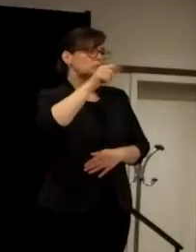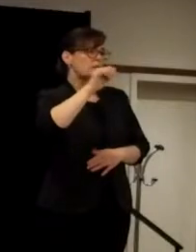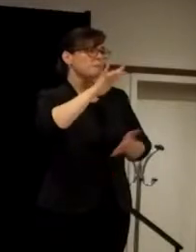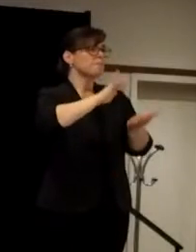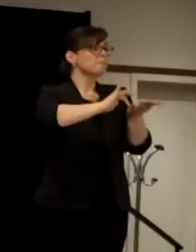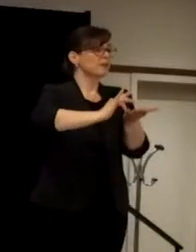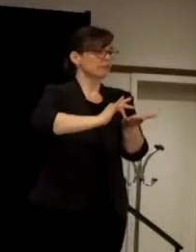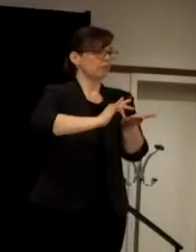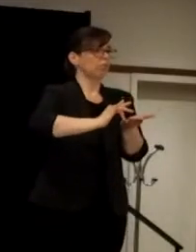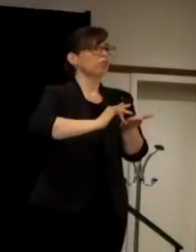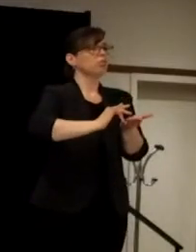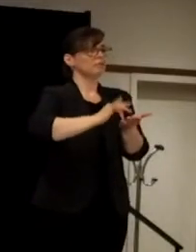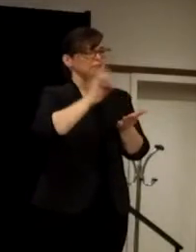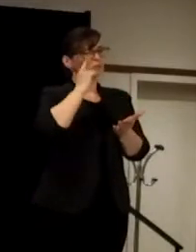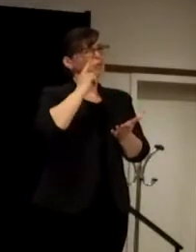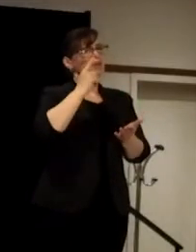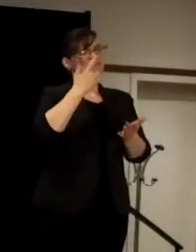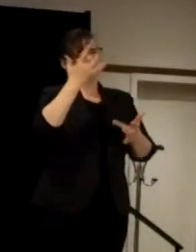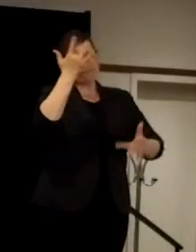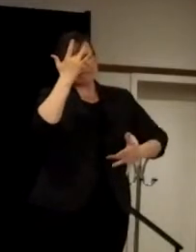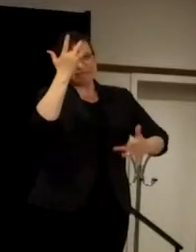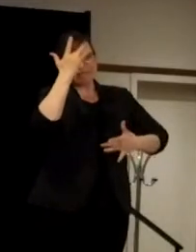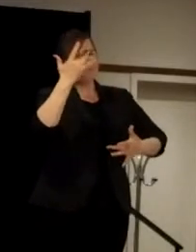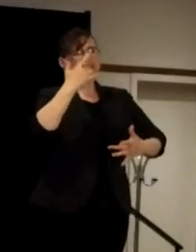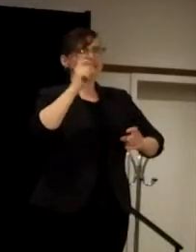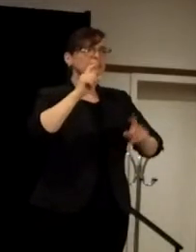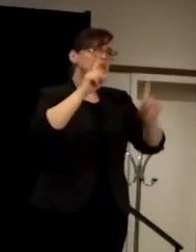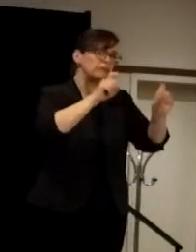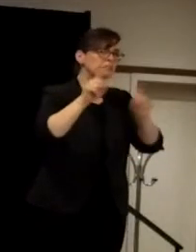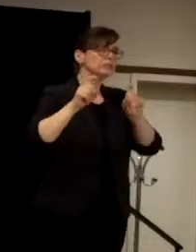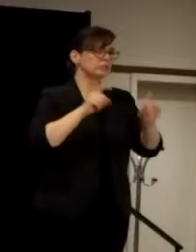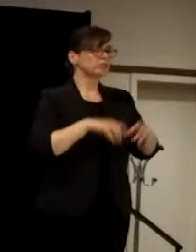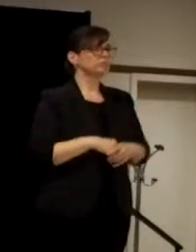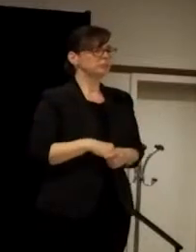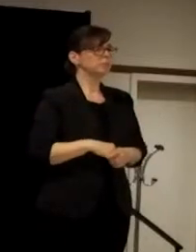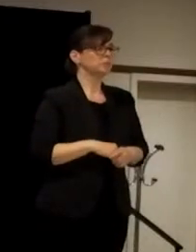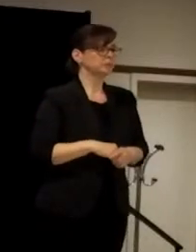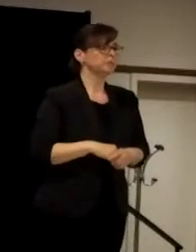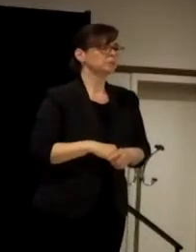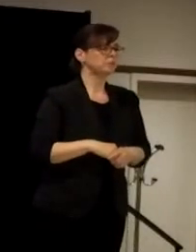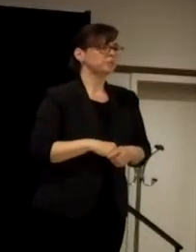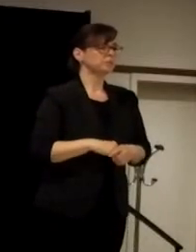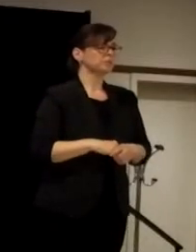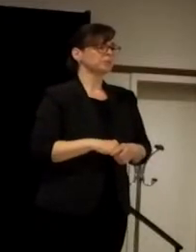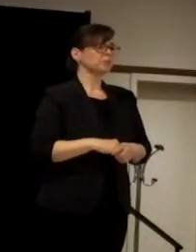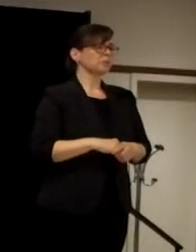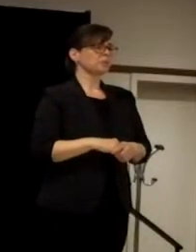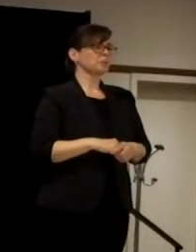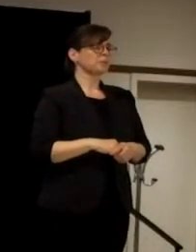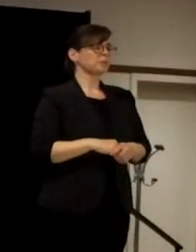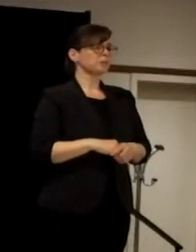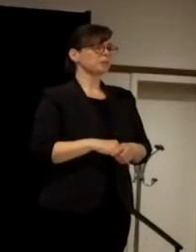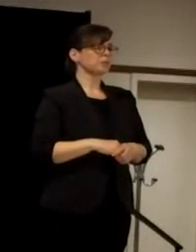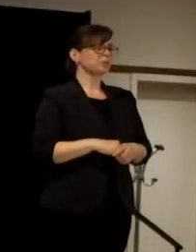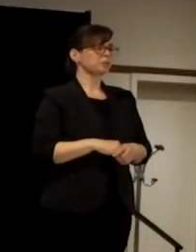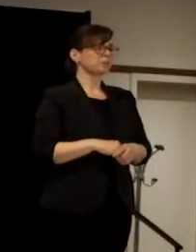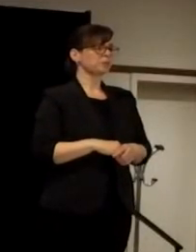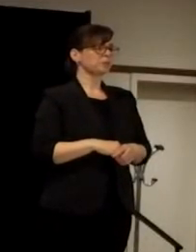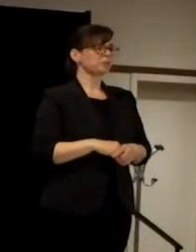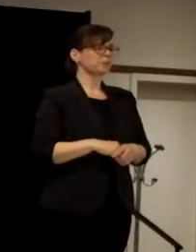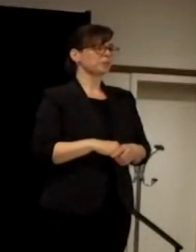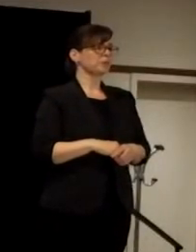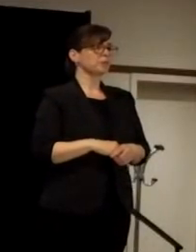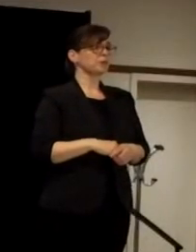thing. One thing that working with some of our faith leaders in the Muslim community,